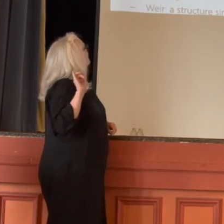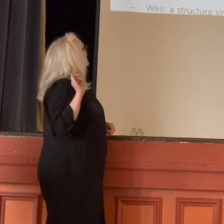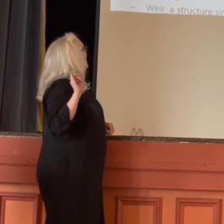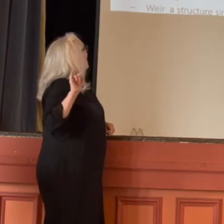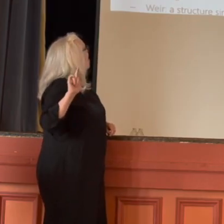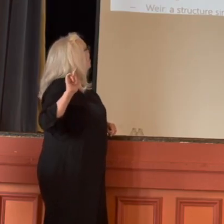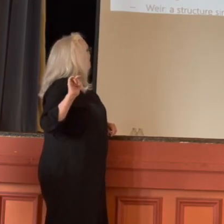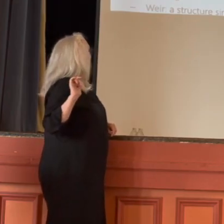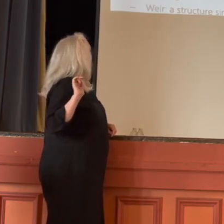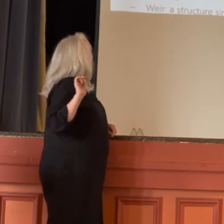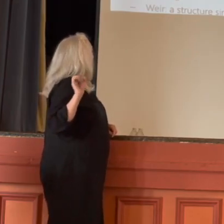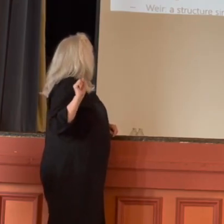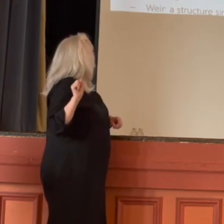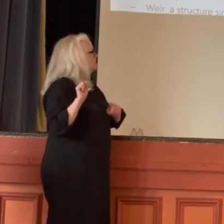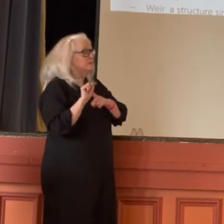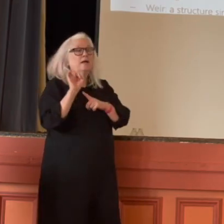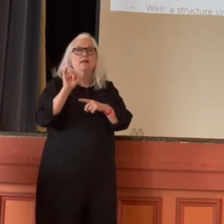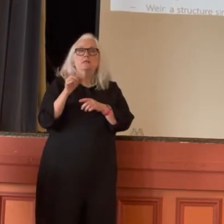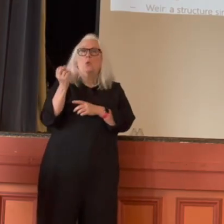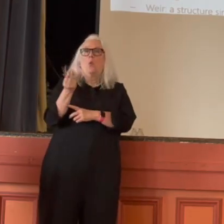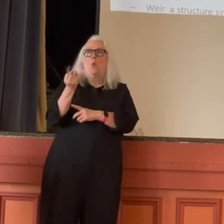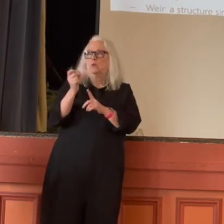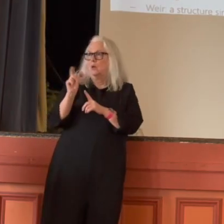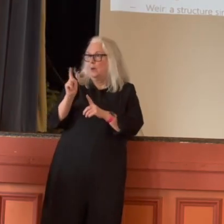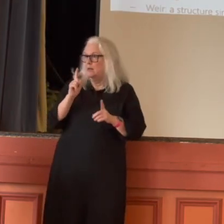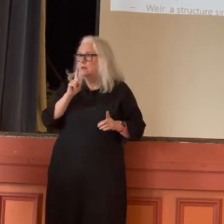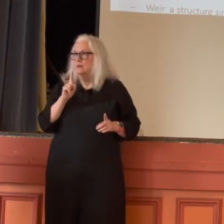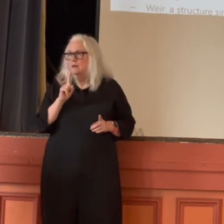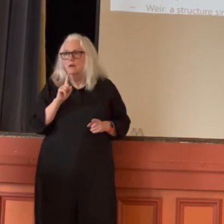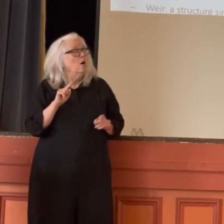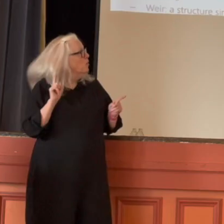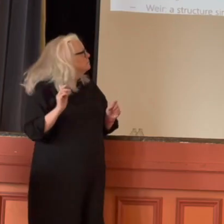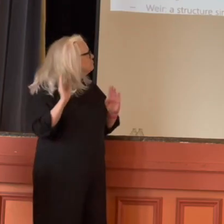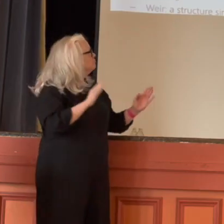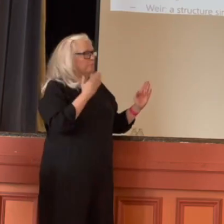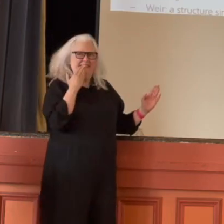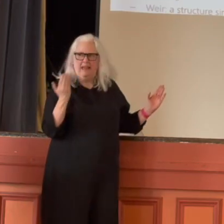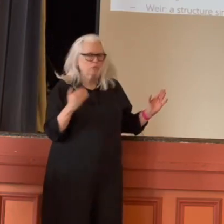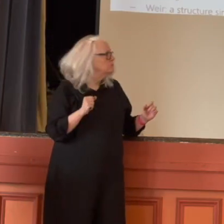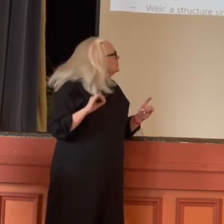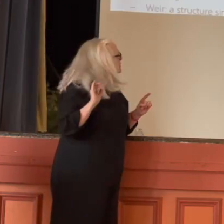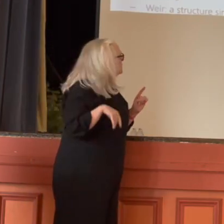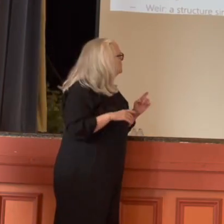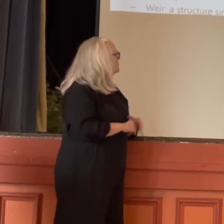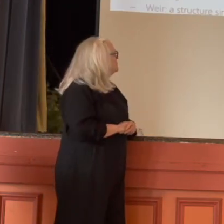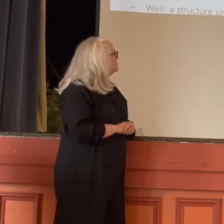it falls in the form of rain or snow, instead of having it go into the sewer system.